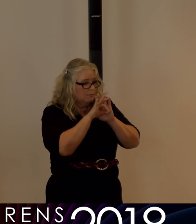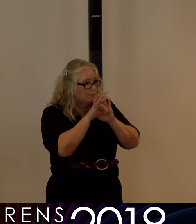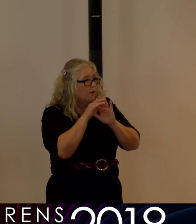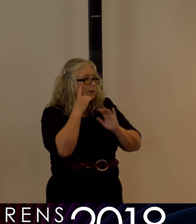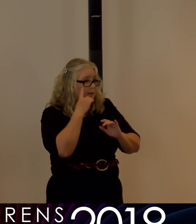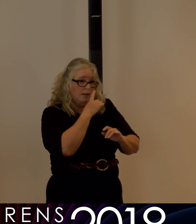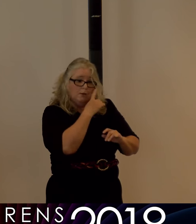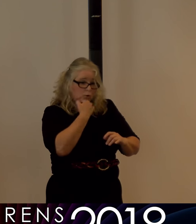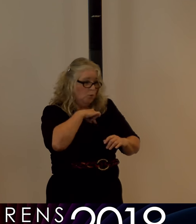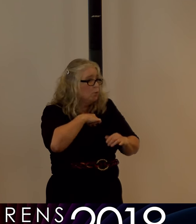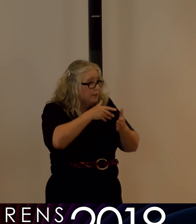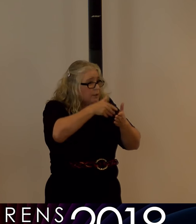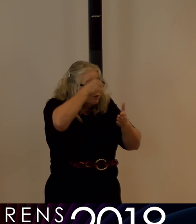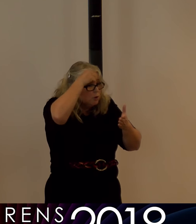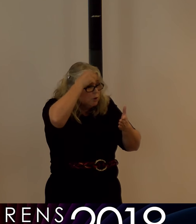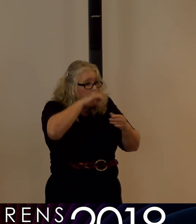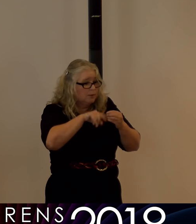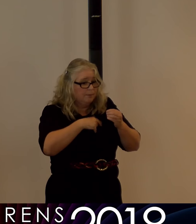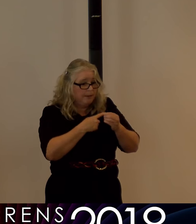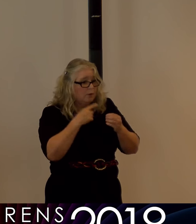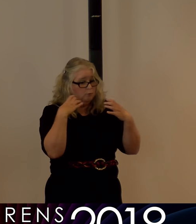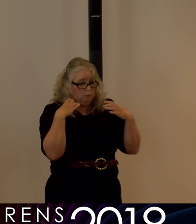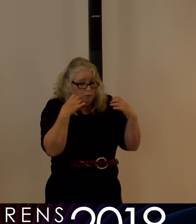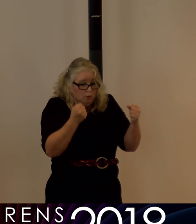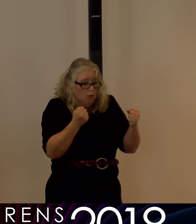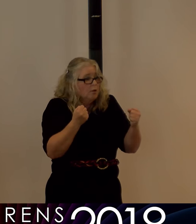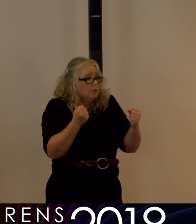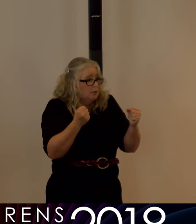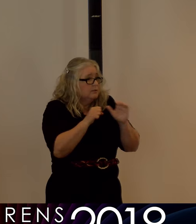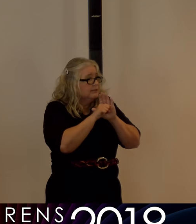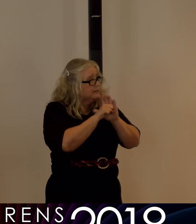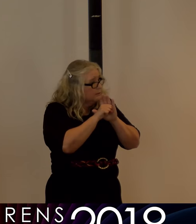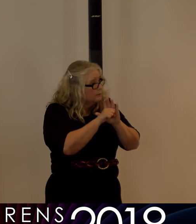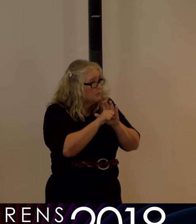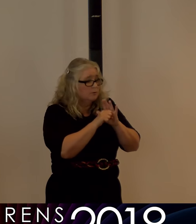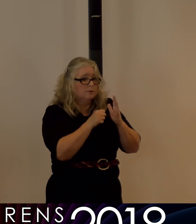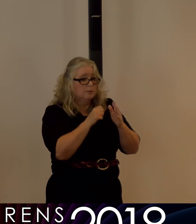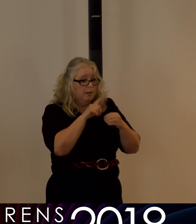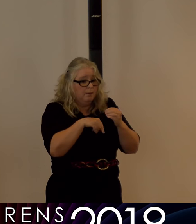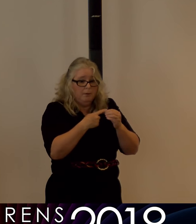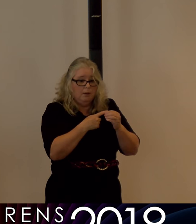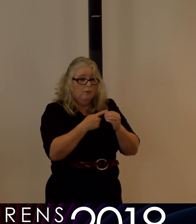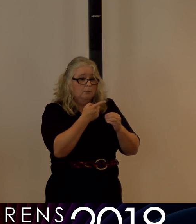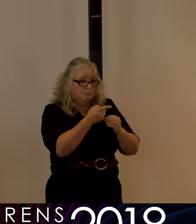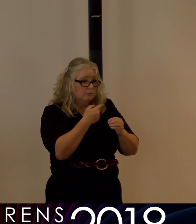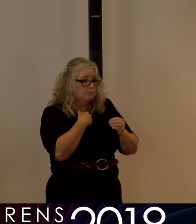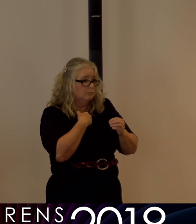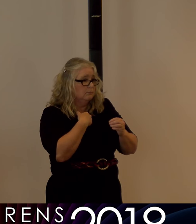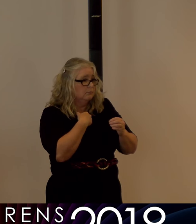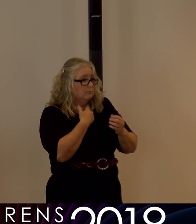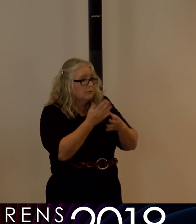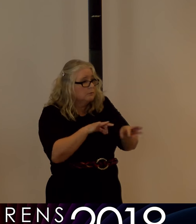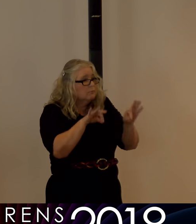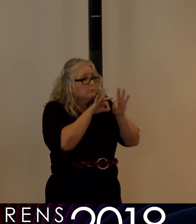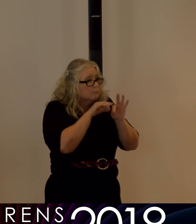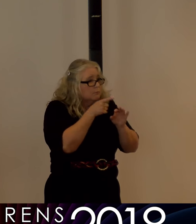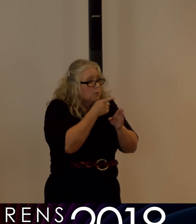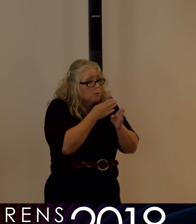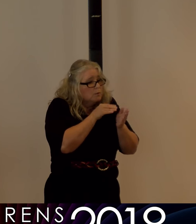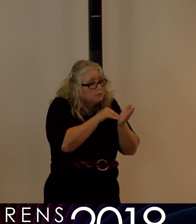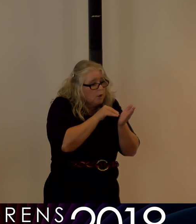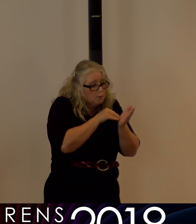syndrome from a very astute clinician who at the time recognized those features and provided us with that